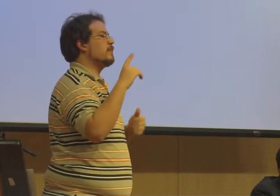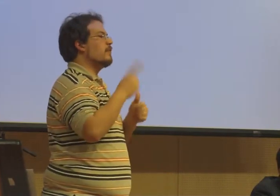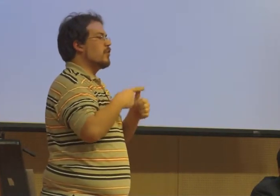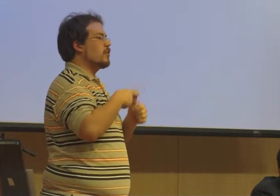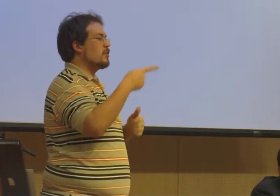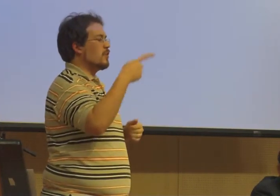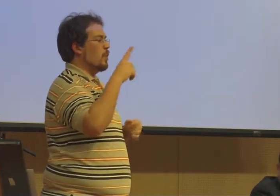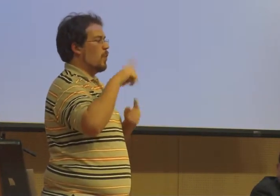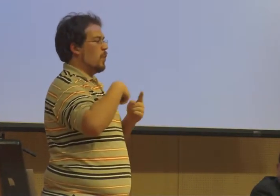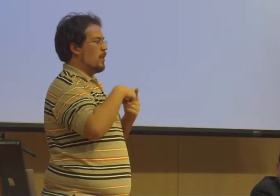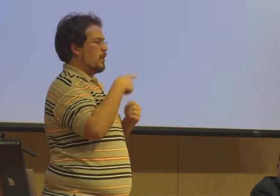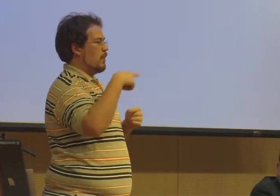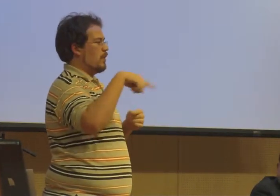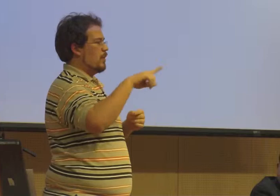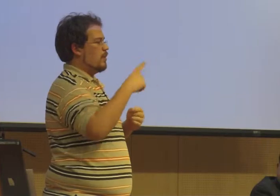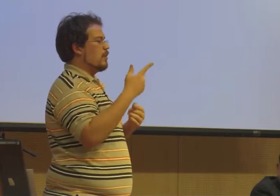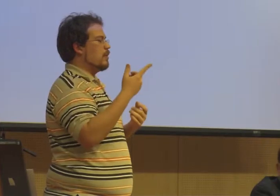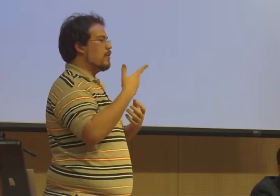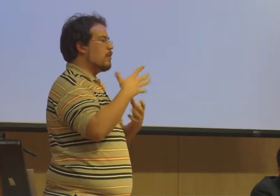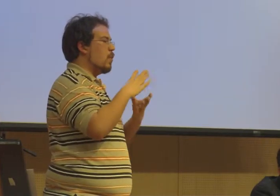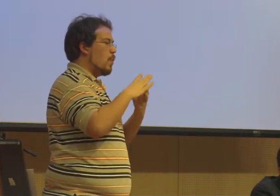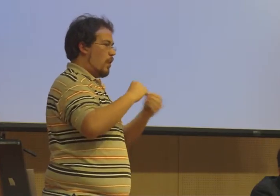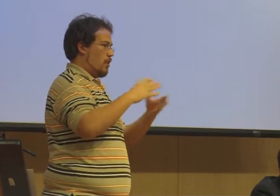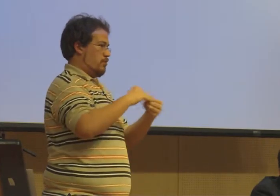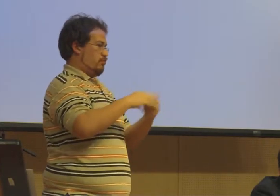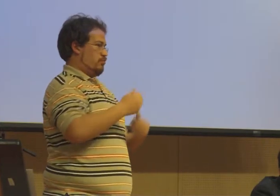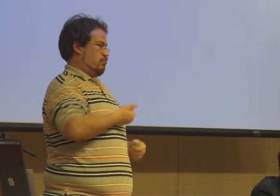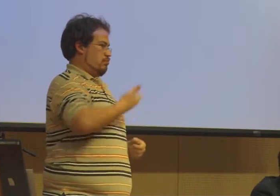and actually sign their story or a question.